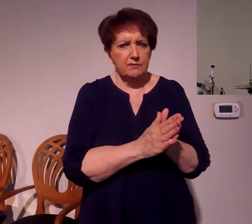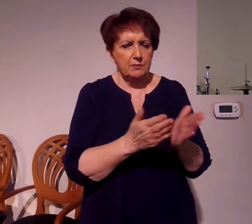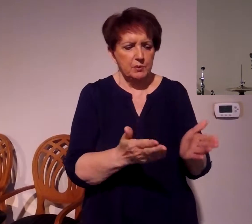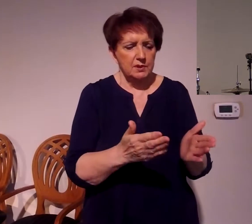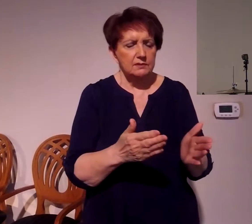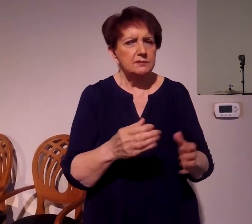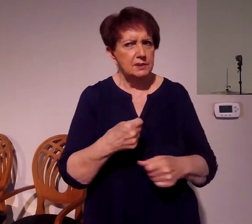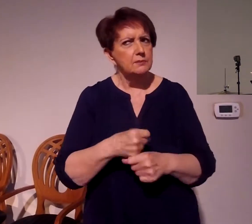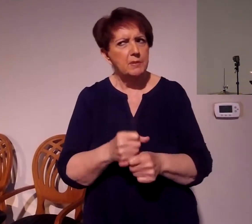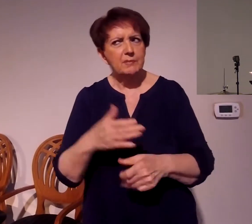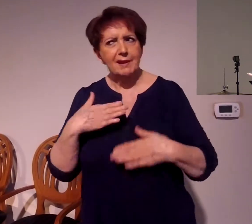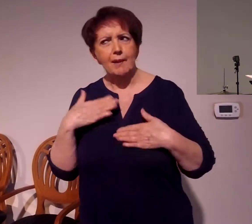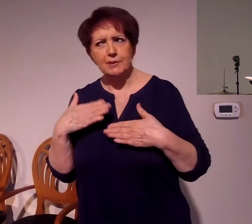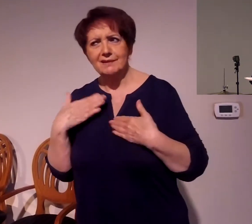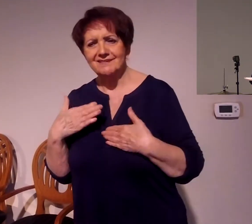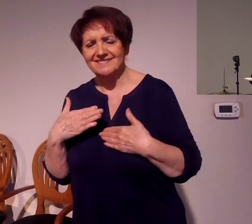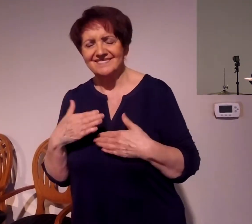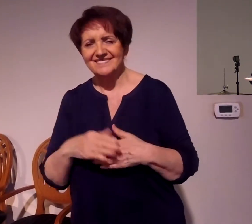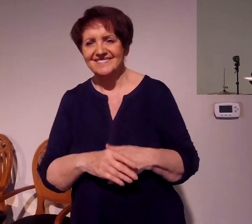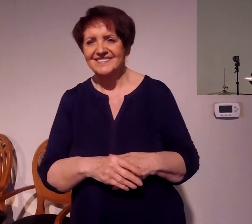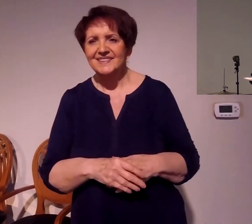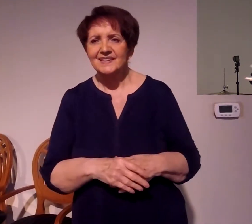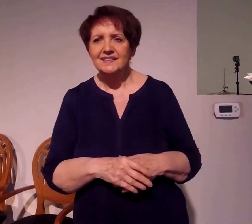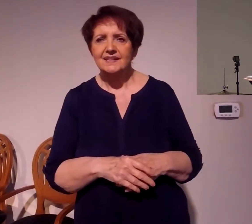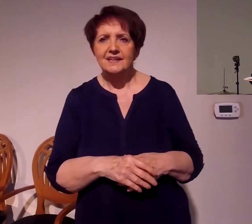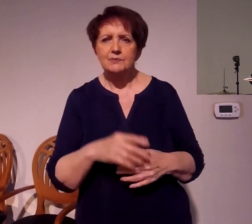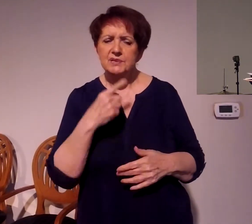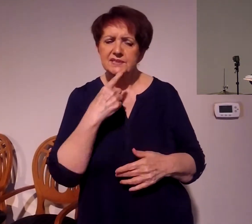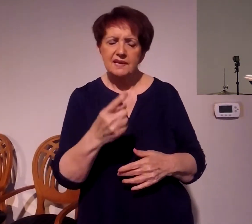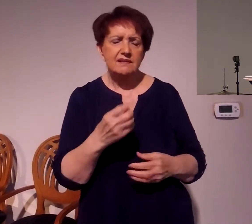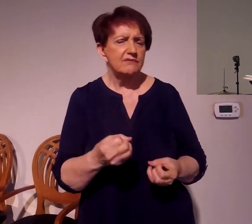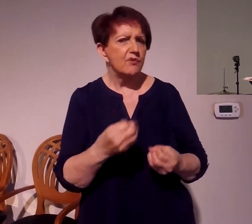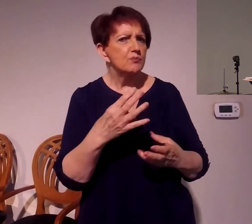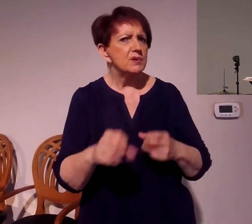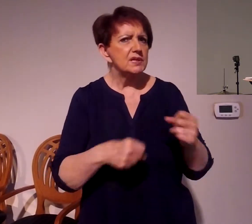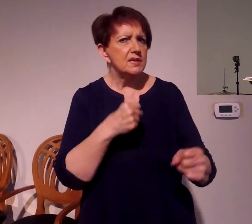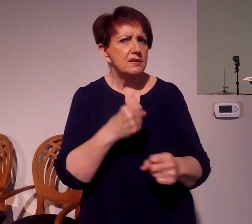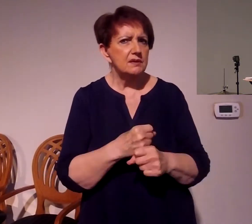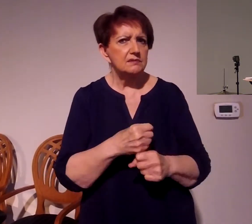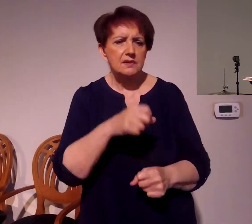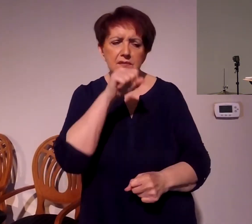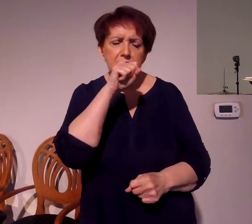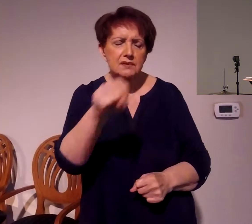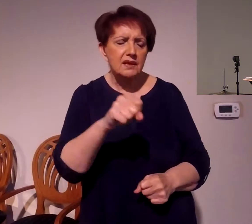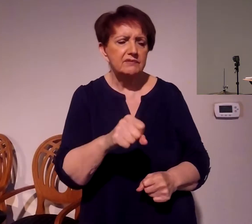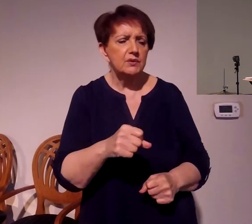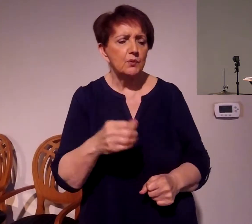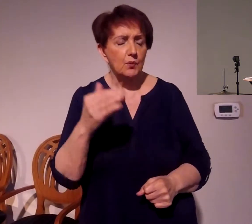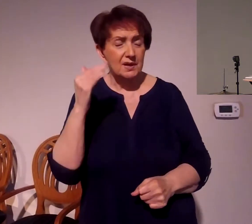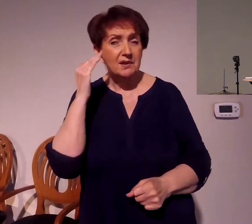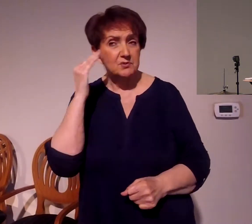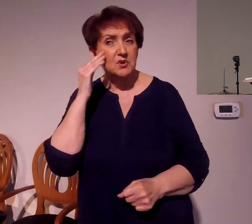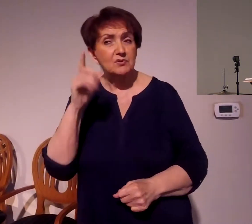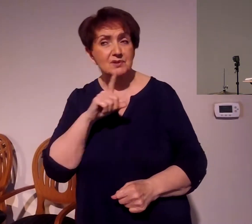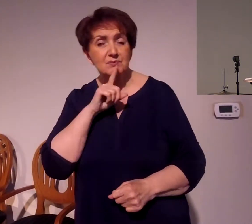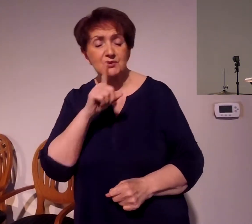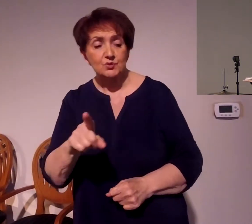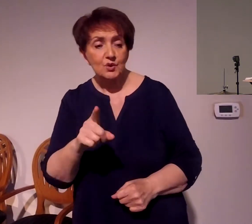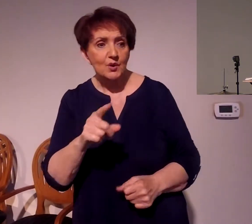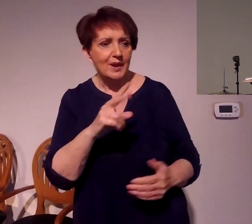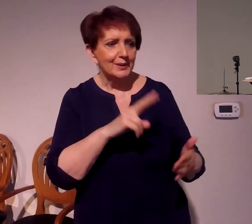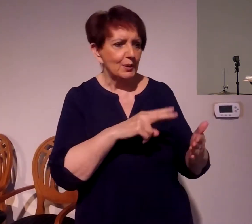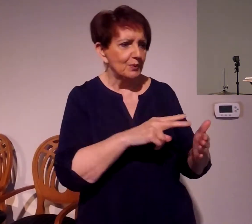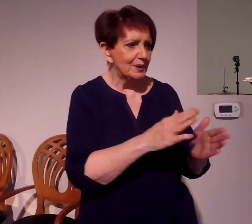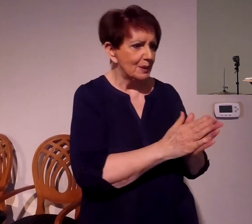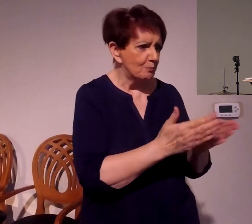so happy, because it's something I've been saying for years, and I love it when what I know to be true, I read in somebody else's book.